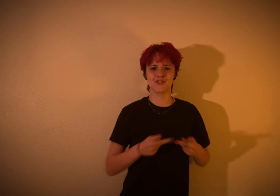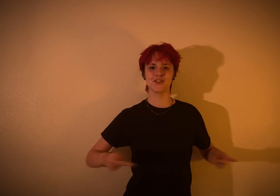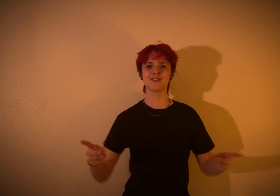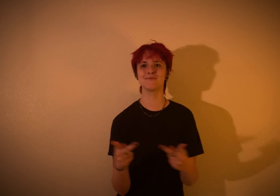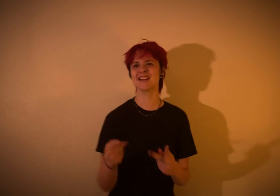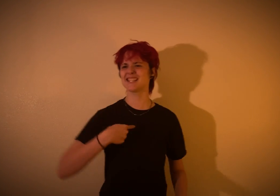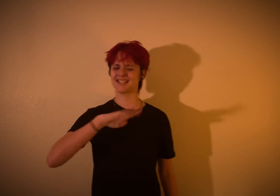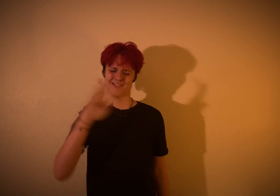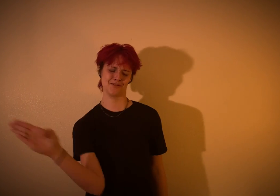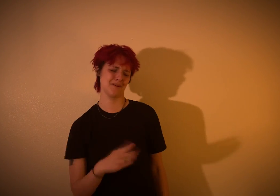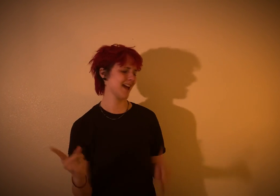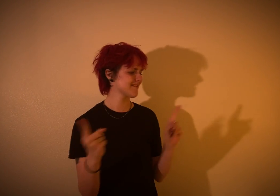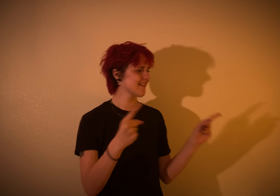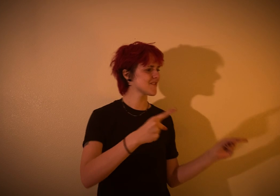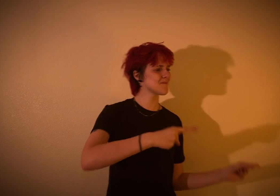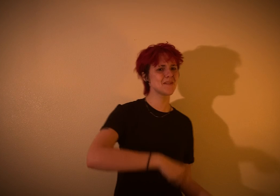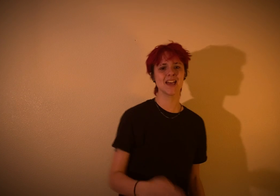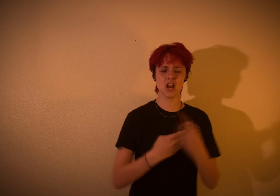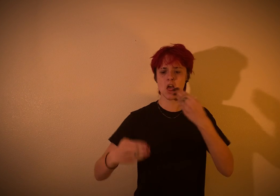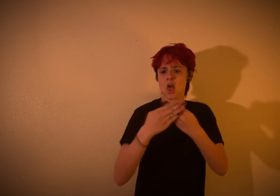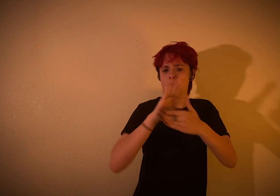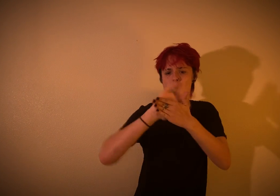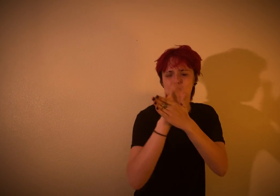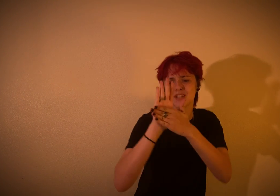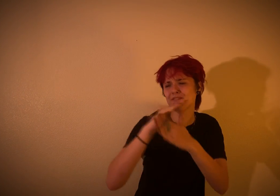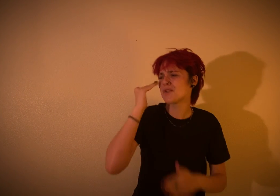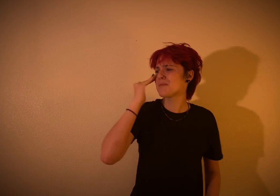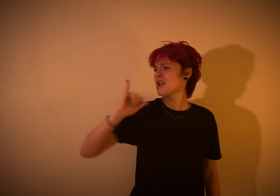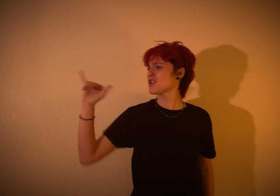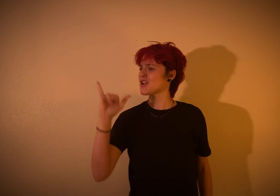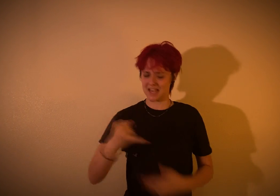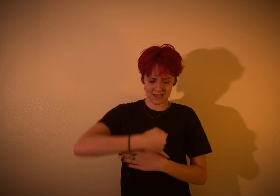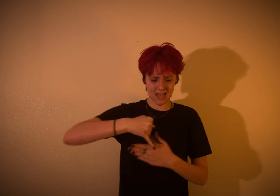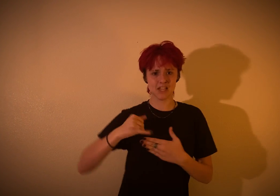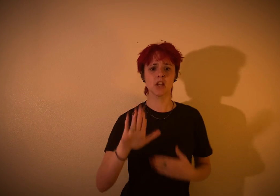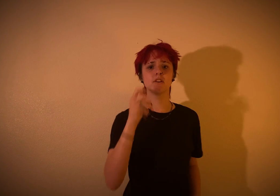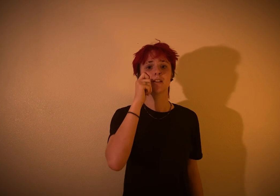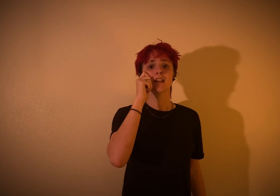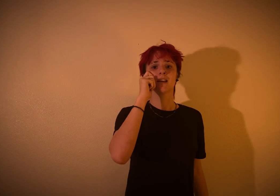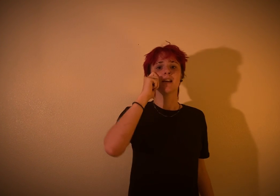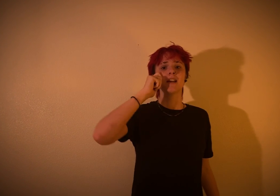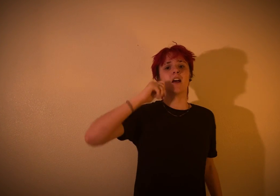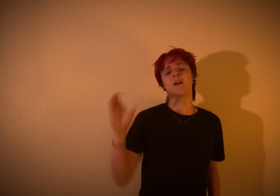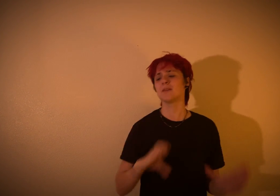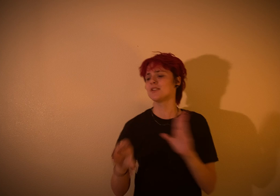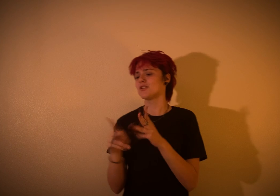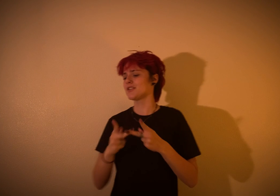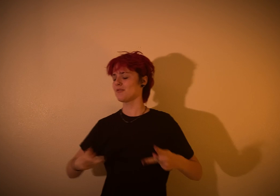Pictures of places, though I've never been. All seem familiar like lines on your skin. Pictures of